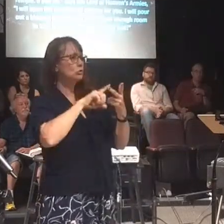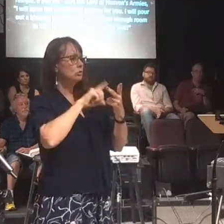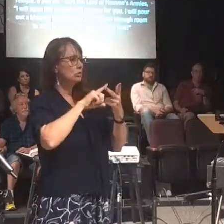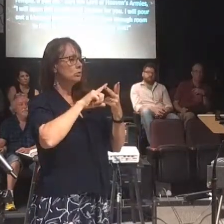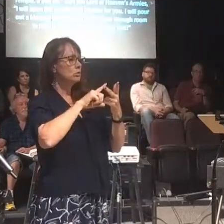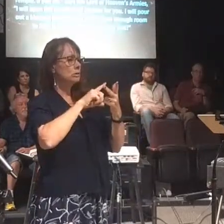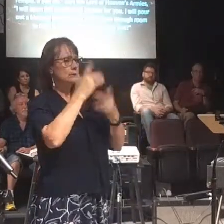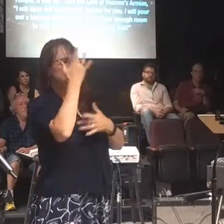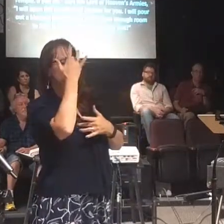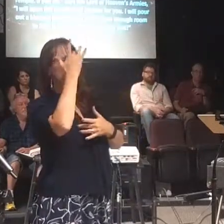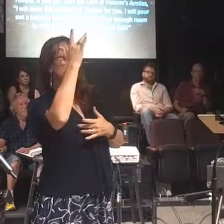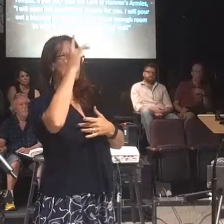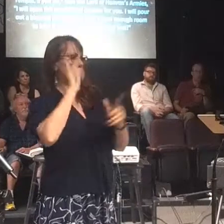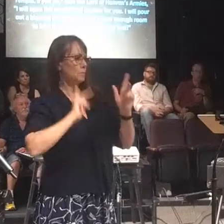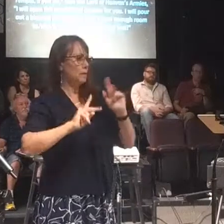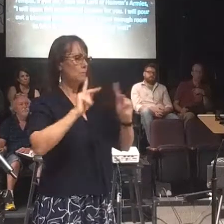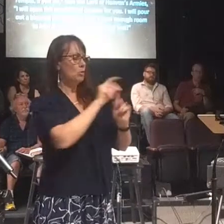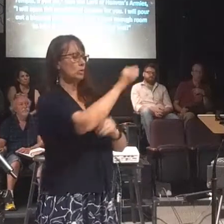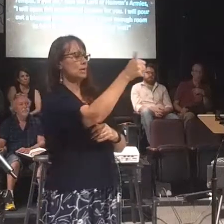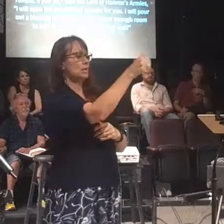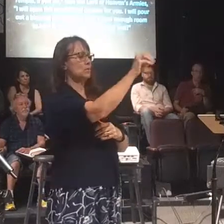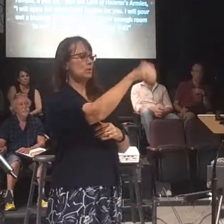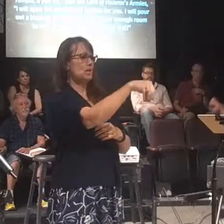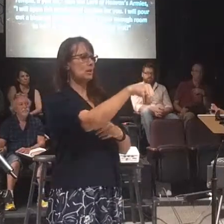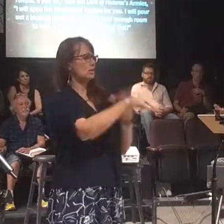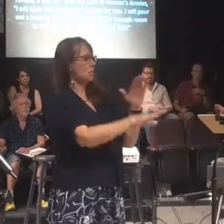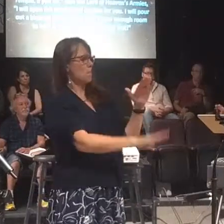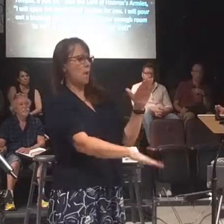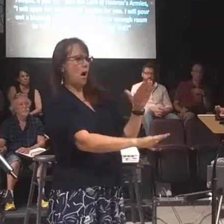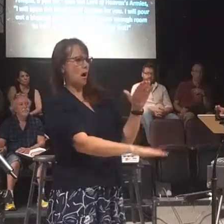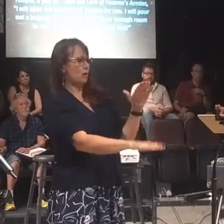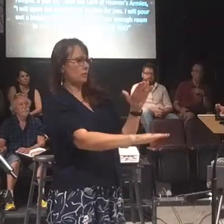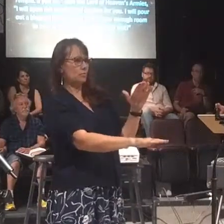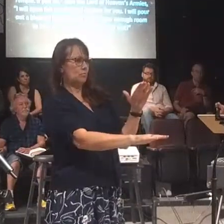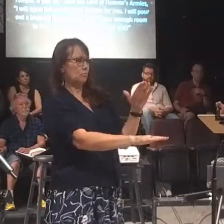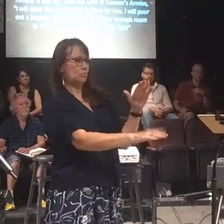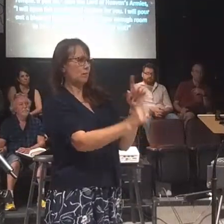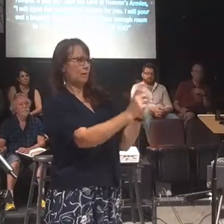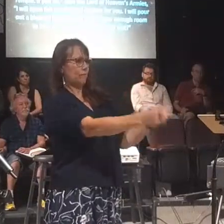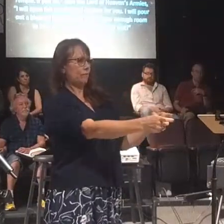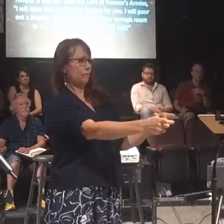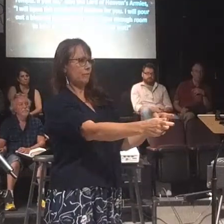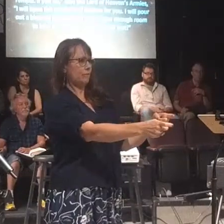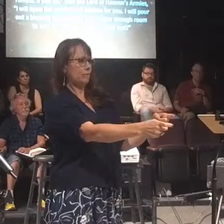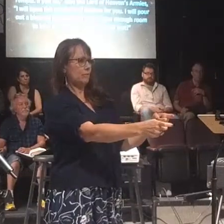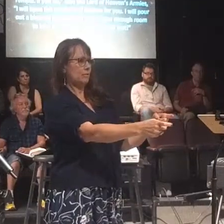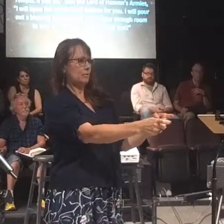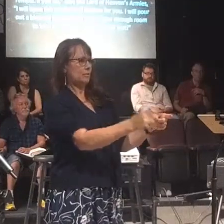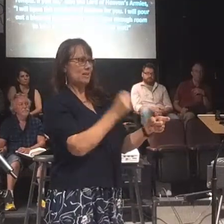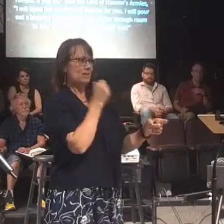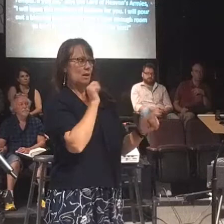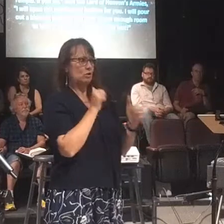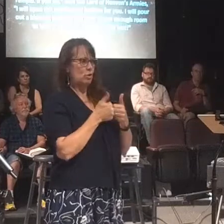a baseline for a Christian. It's not even a challenge. It's like entry level.